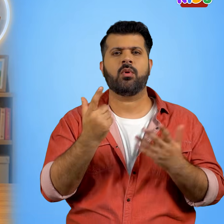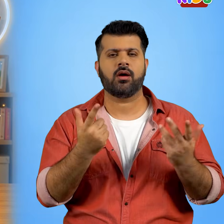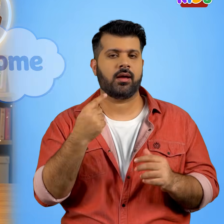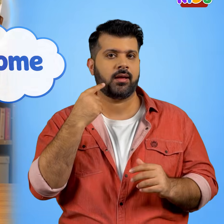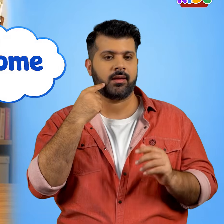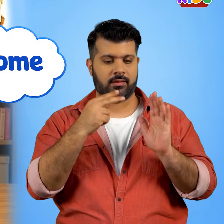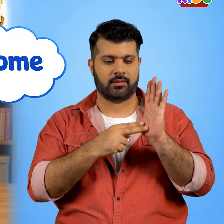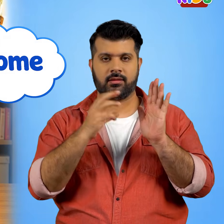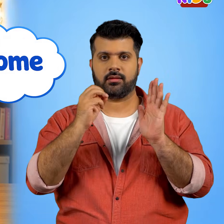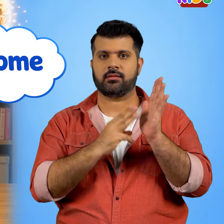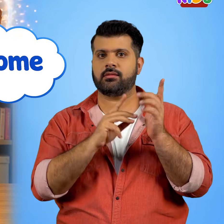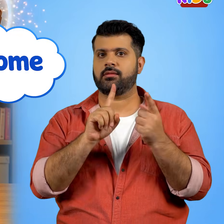income.